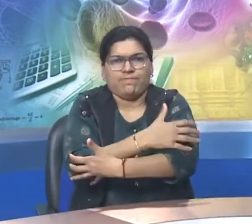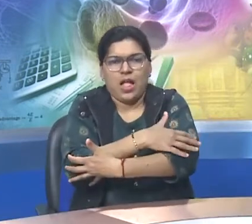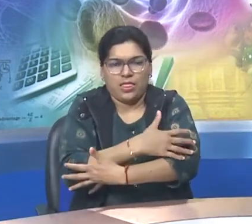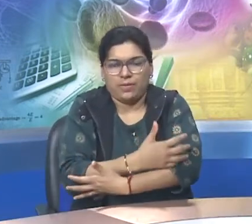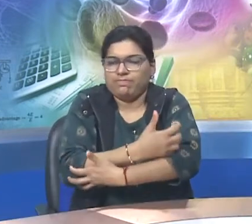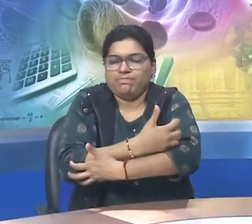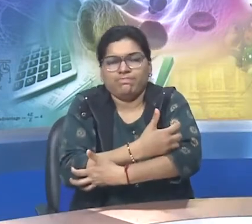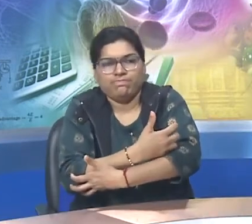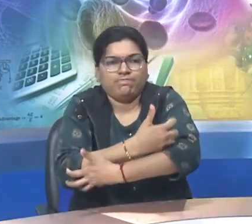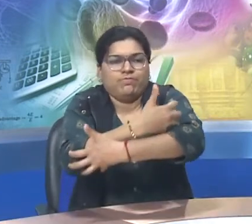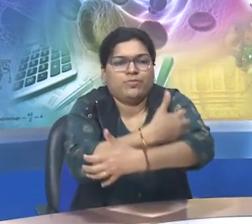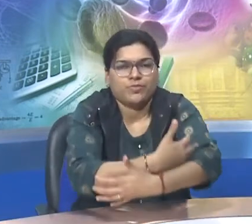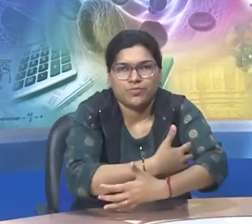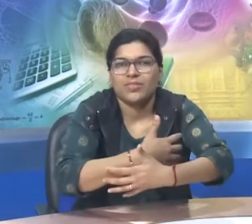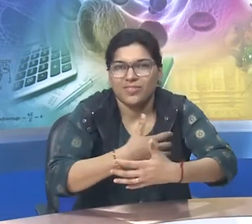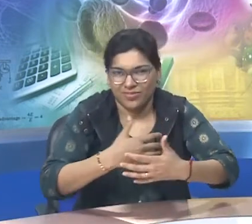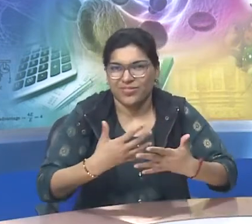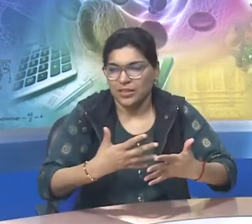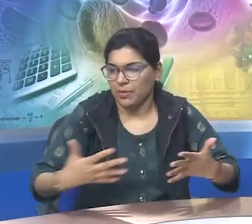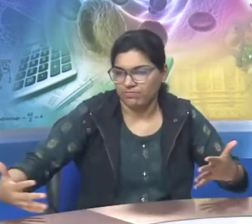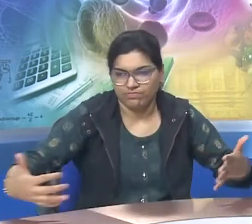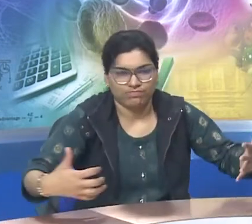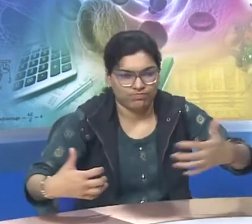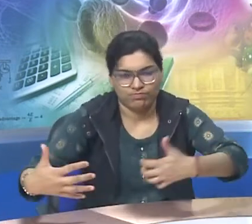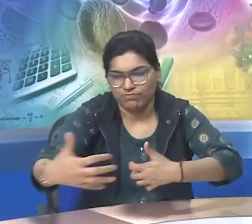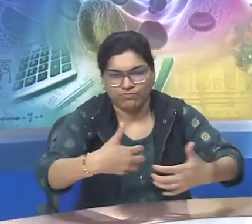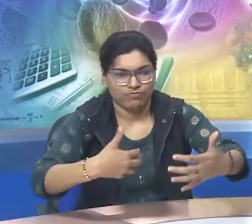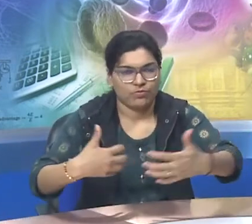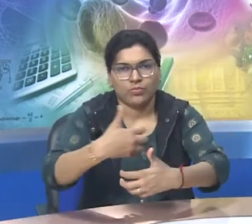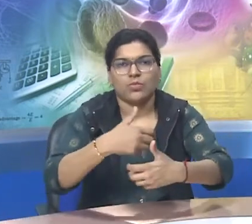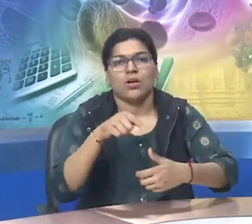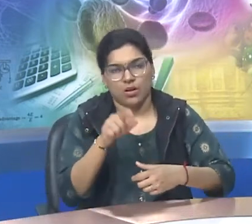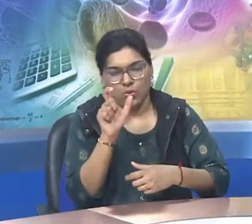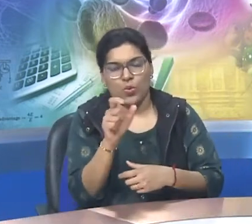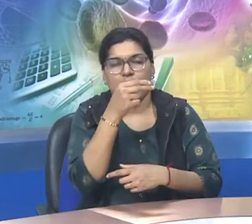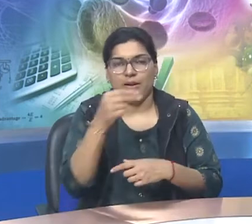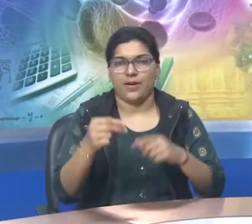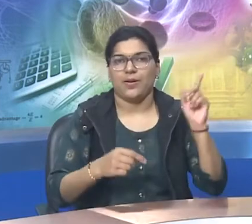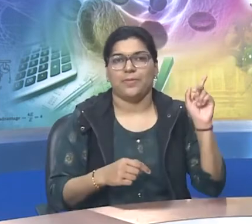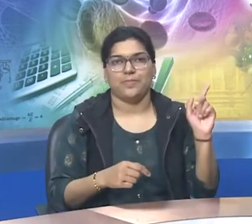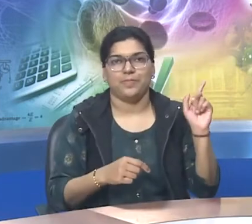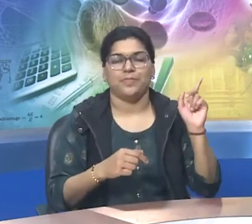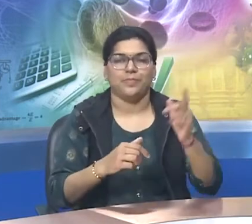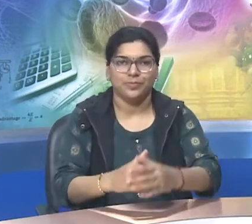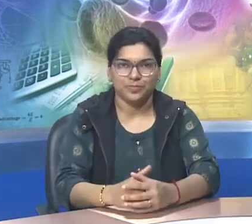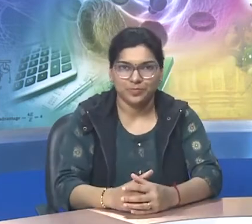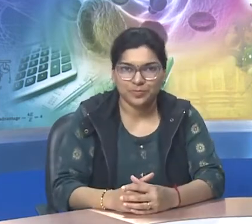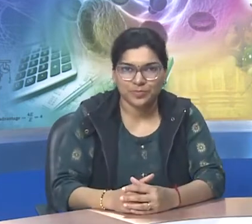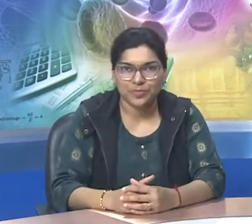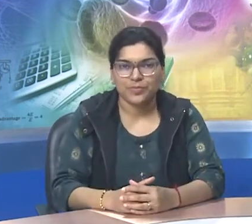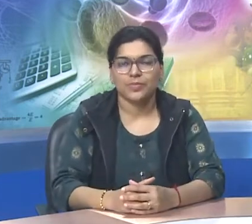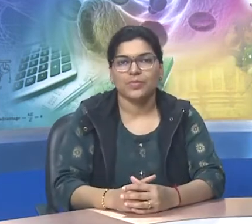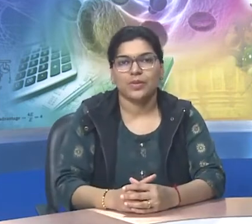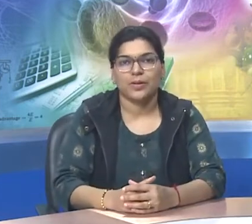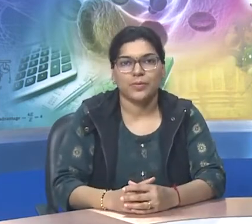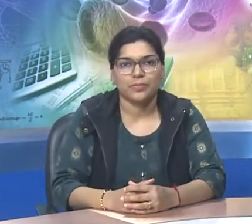Armful. When we collect so many things in our hand, we can say that we are